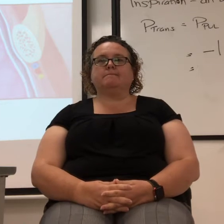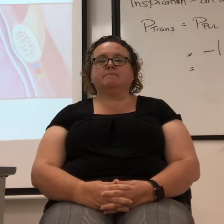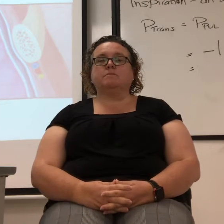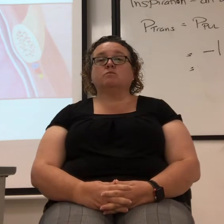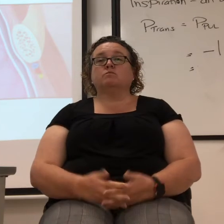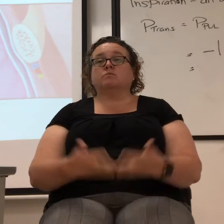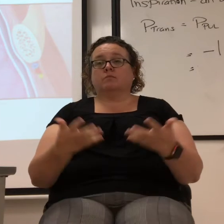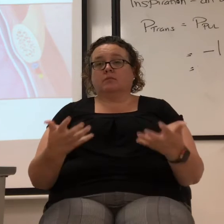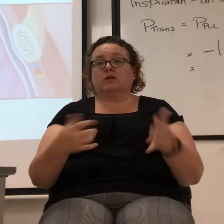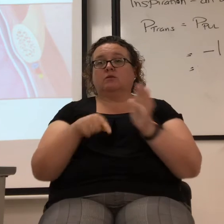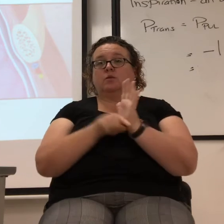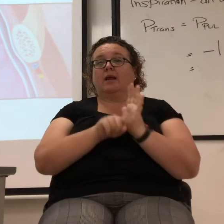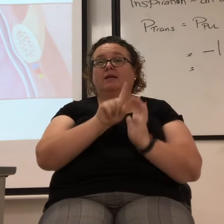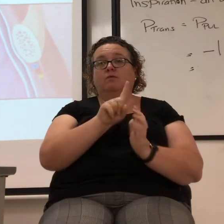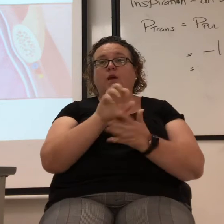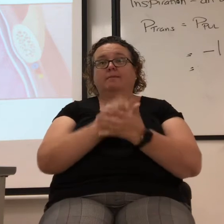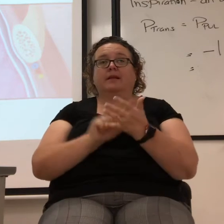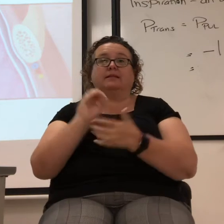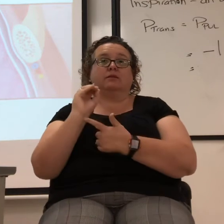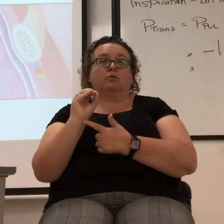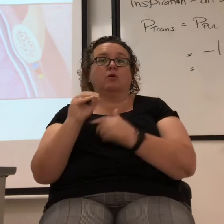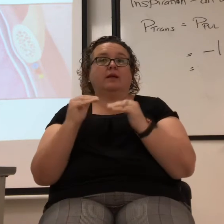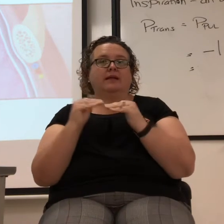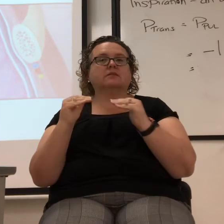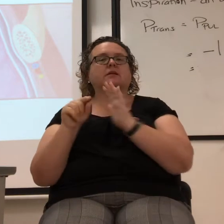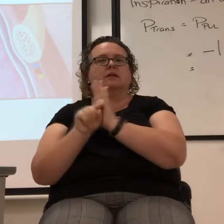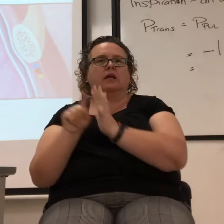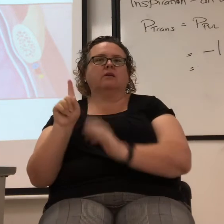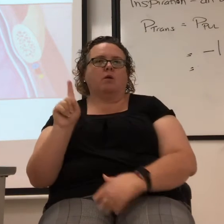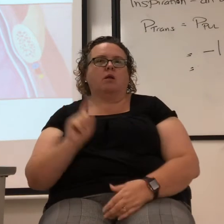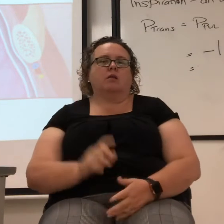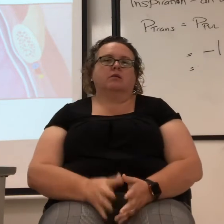So -1 minus 0 is -1.